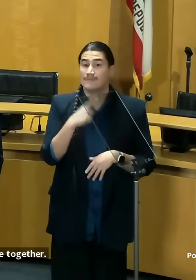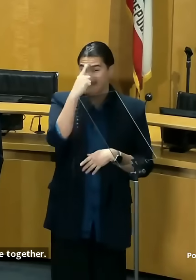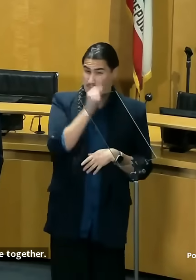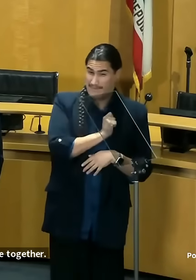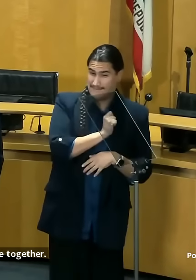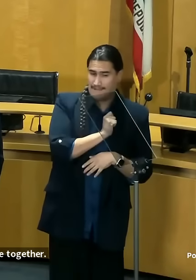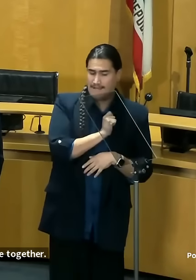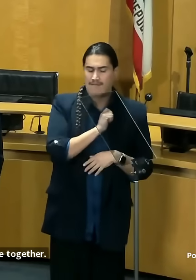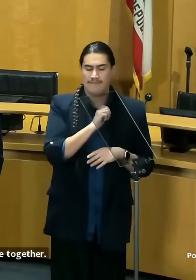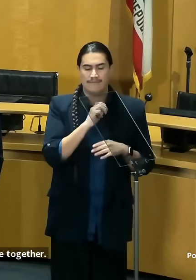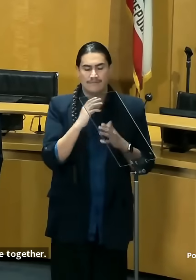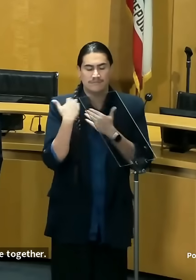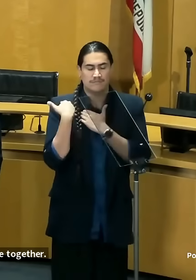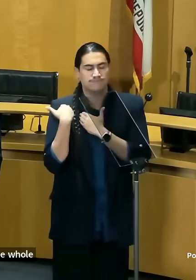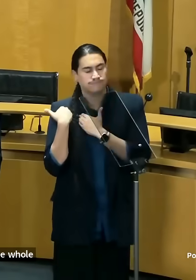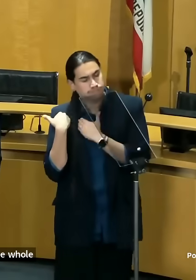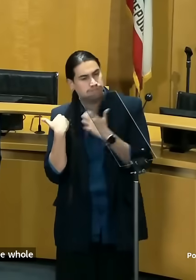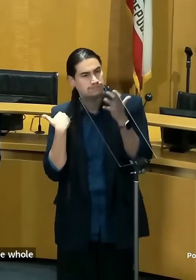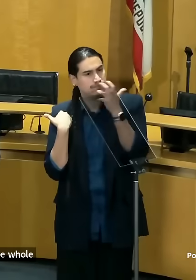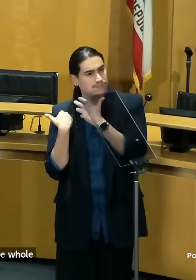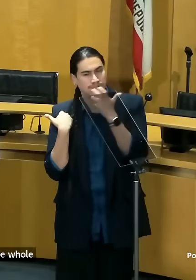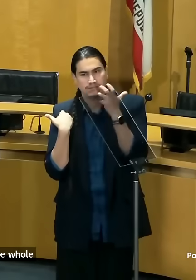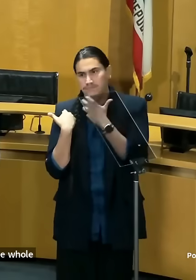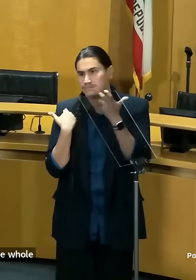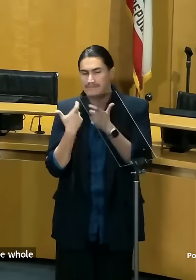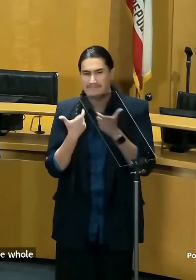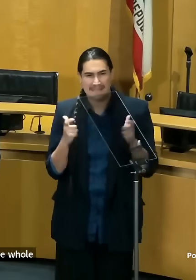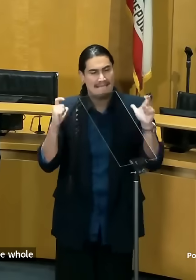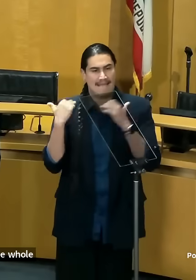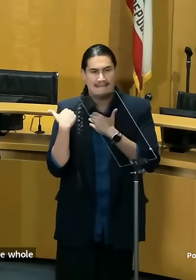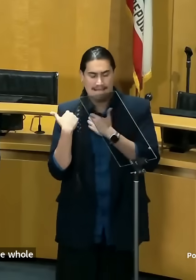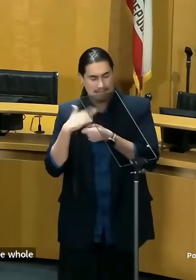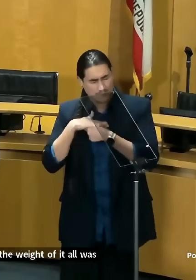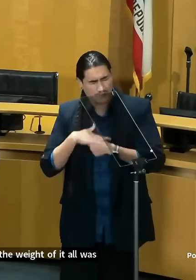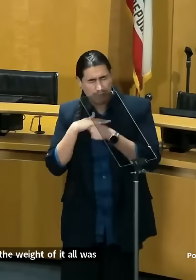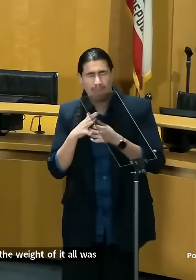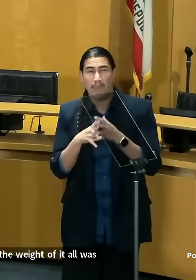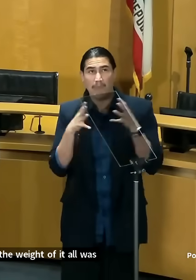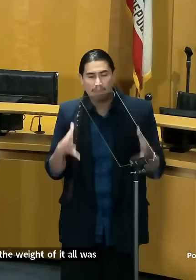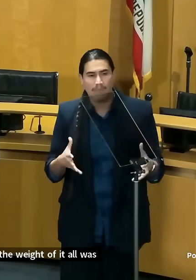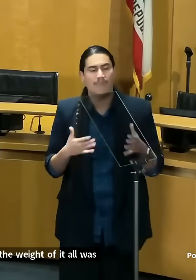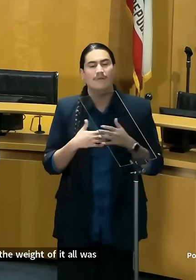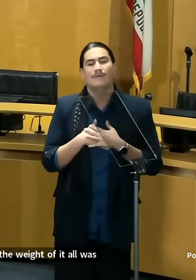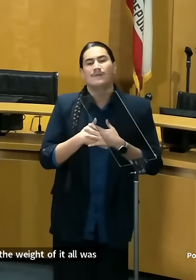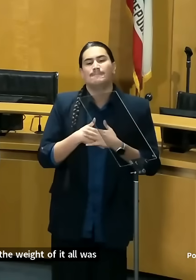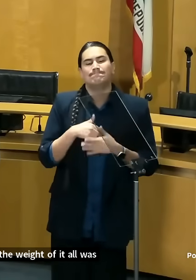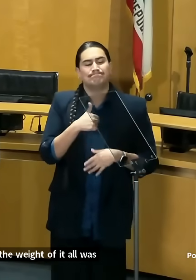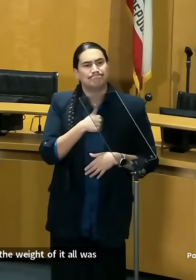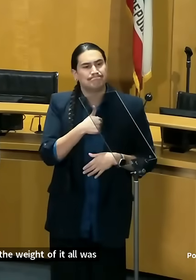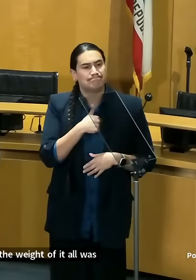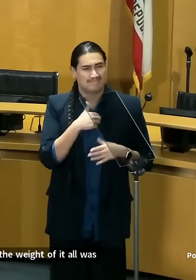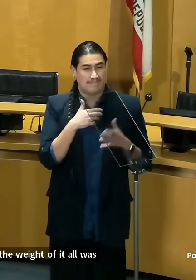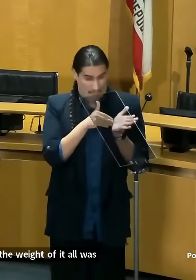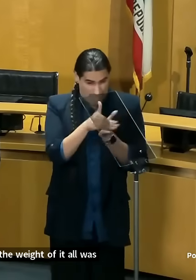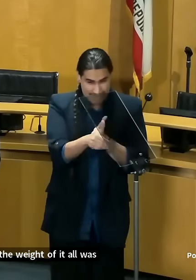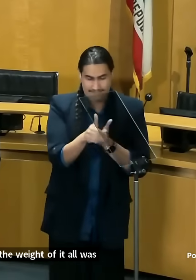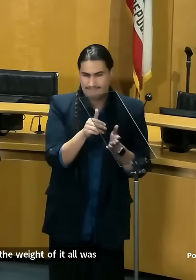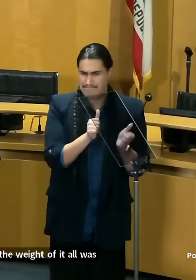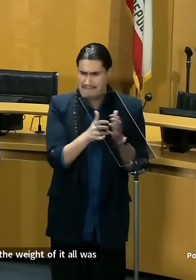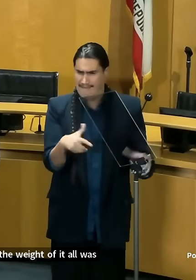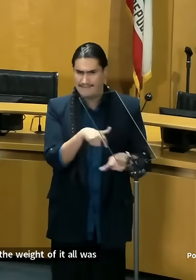whole thing, the weight of it all was extremely stressful. I, many